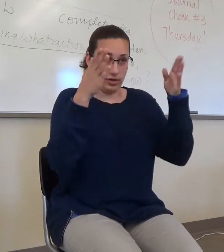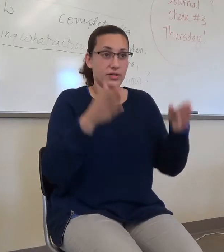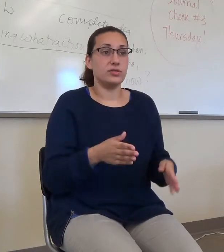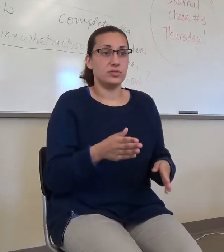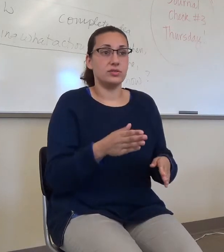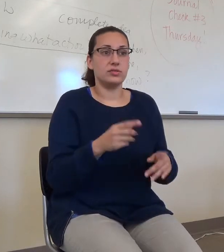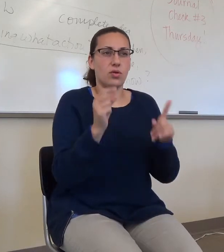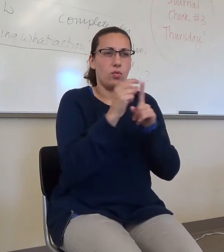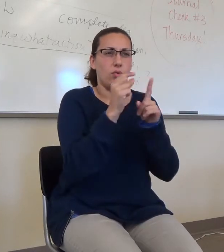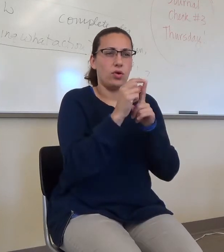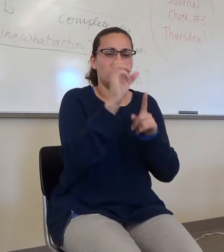mean, slain?